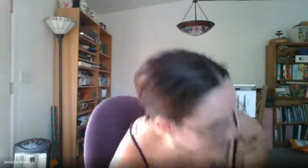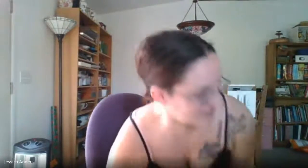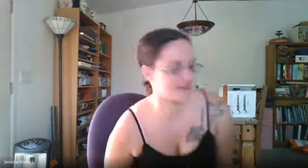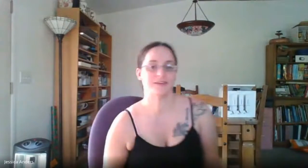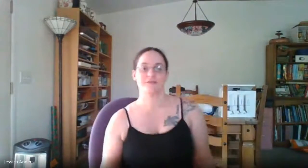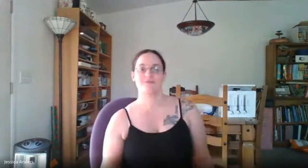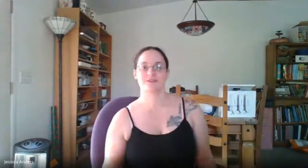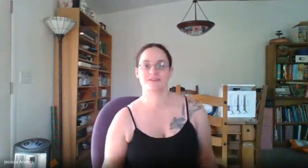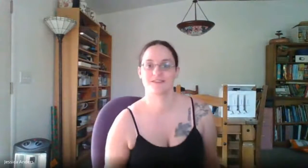oh, there we go.